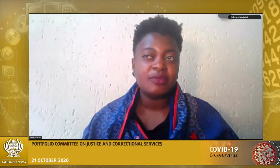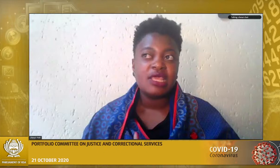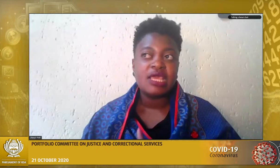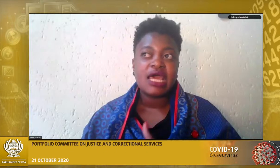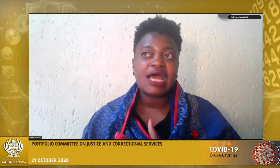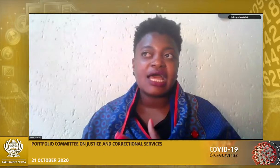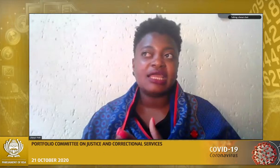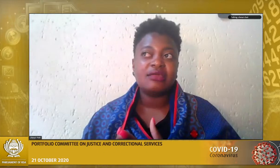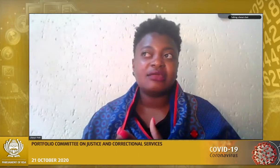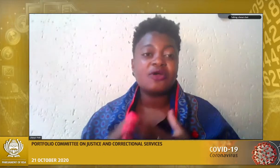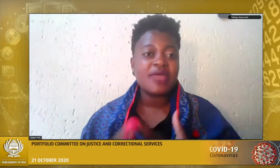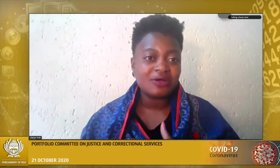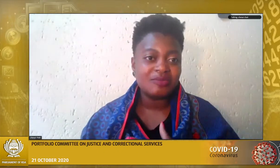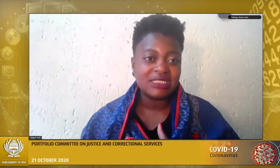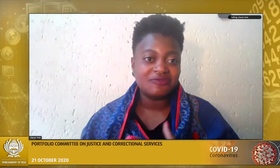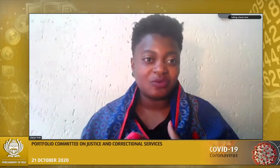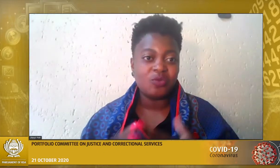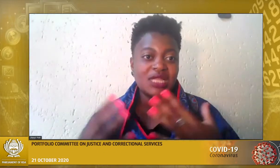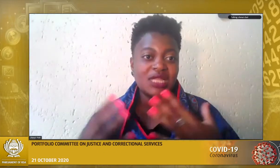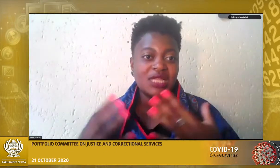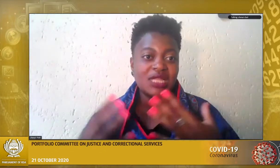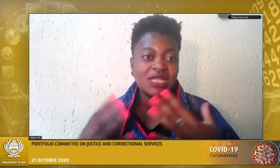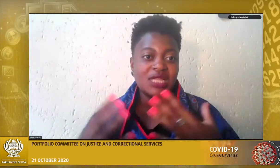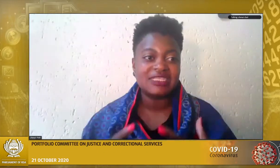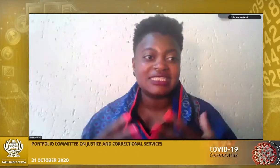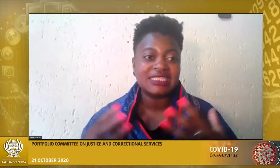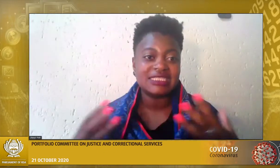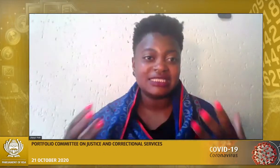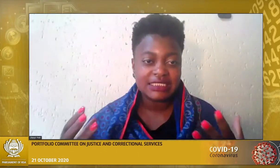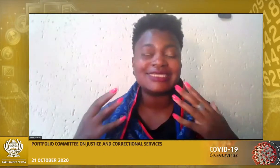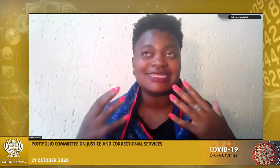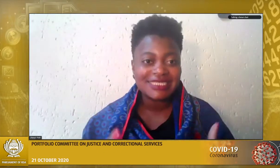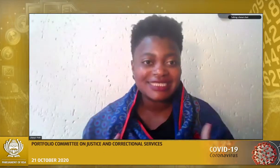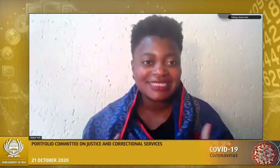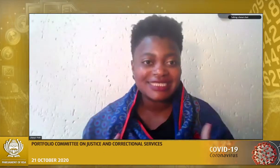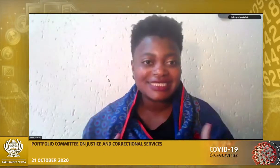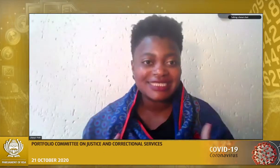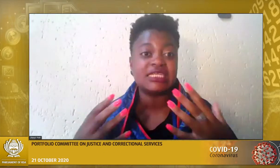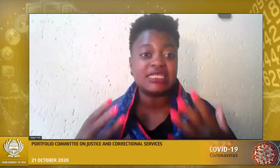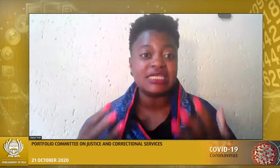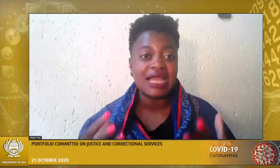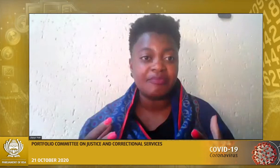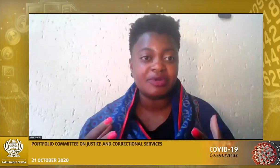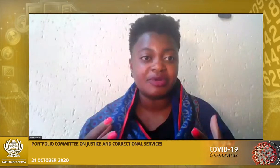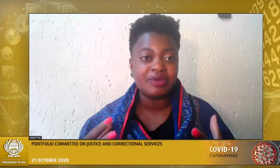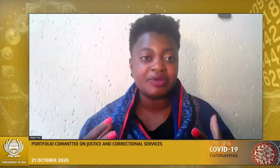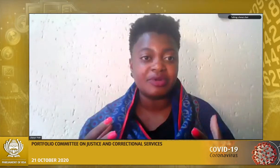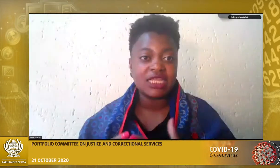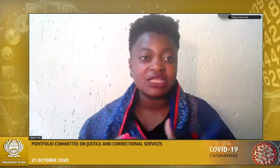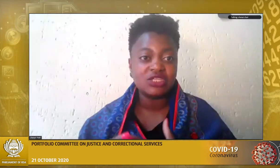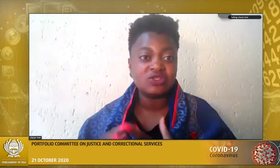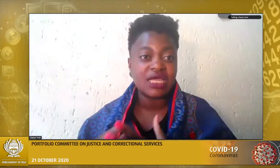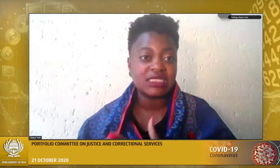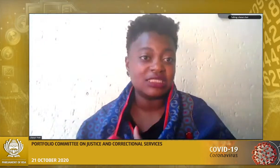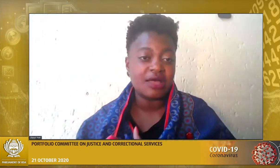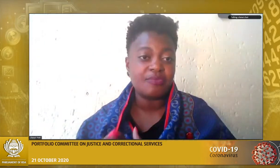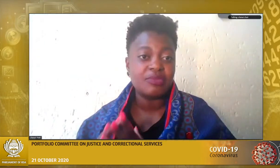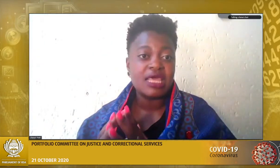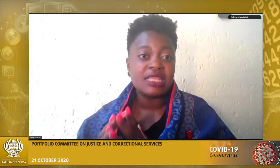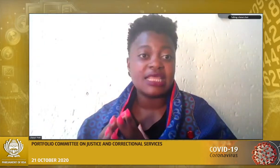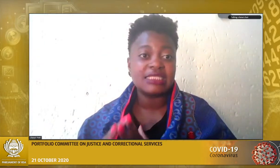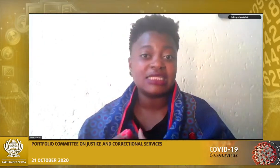around I commend the committee for wanting to have the statistics and numbers in trying to